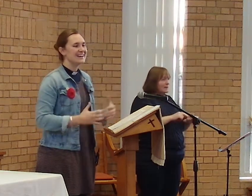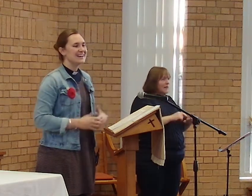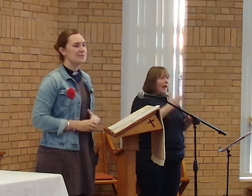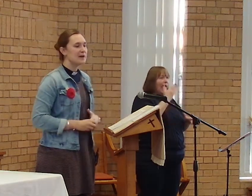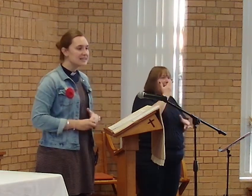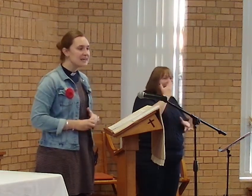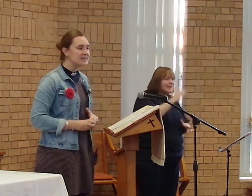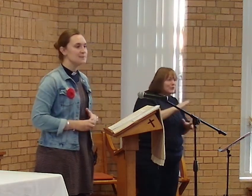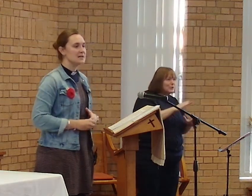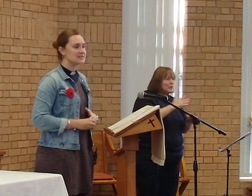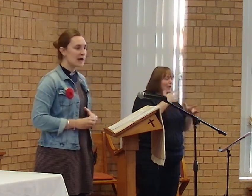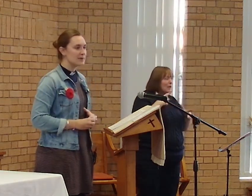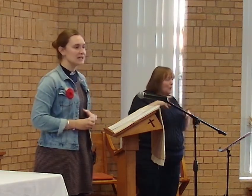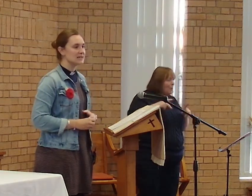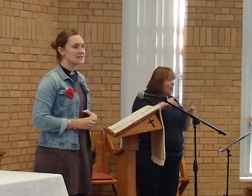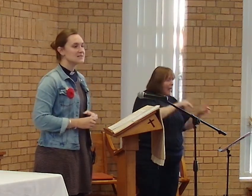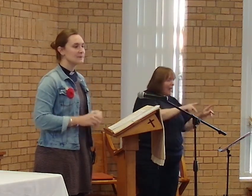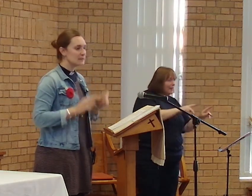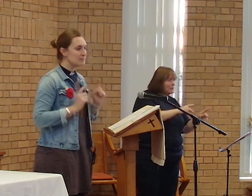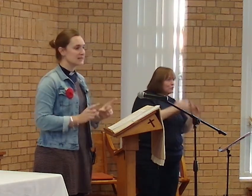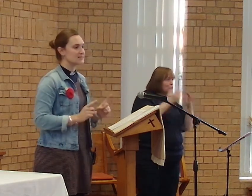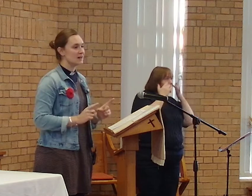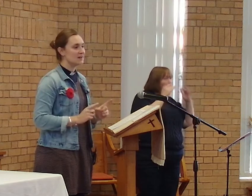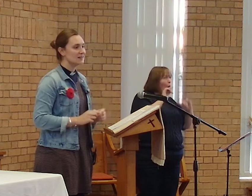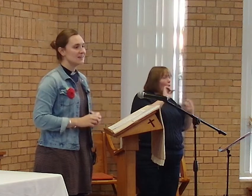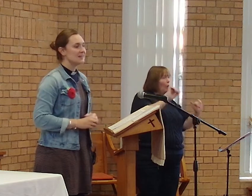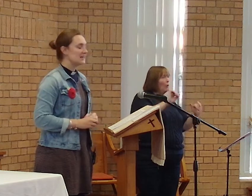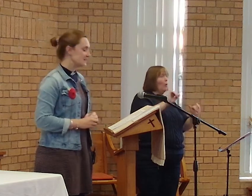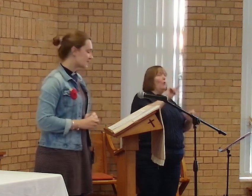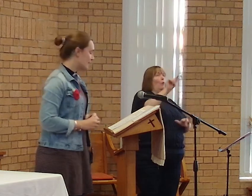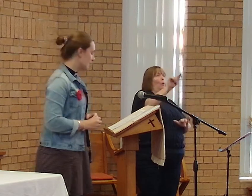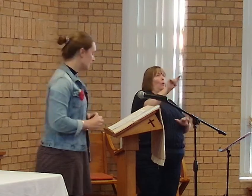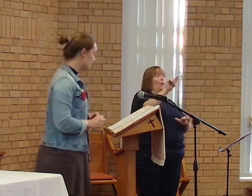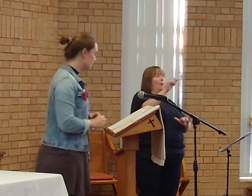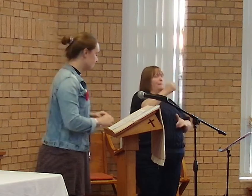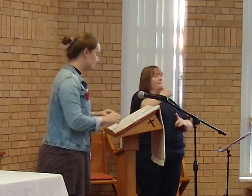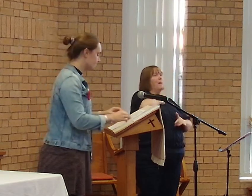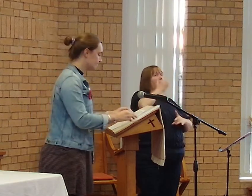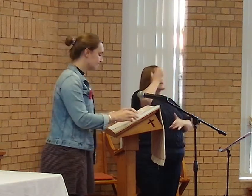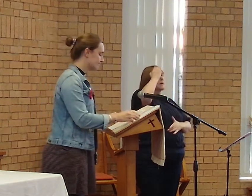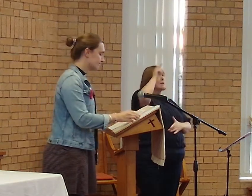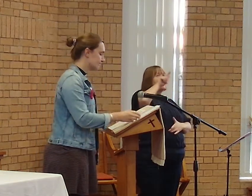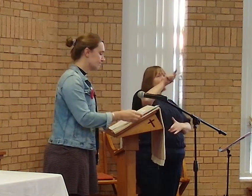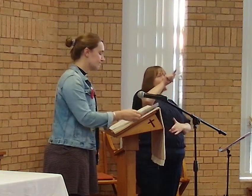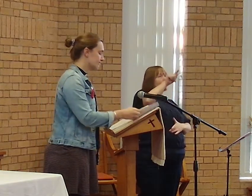sign that my kingdom is coming, something better is coming.